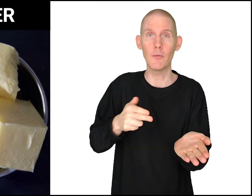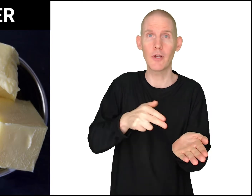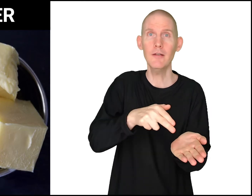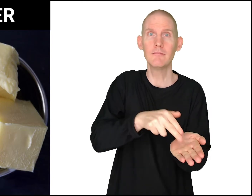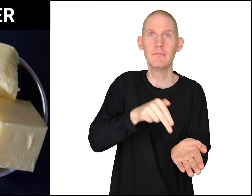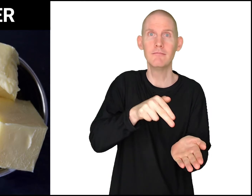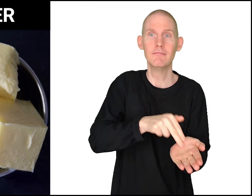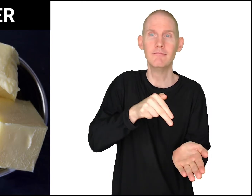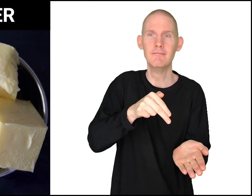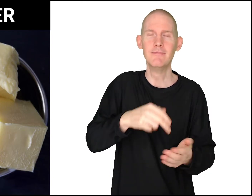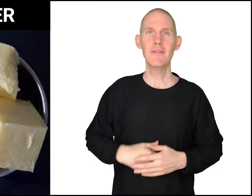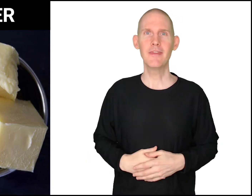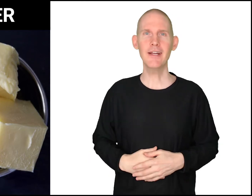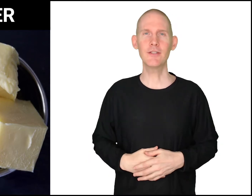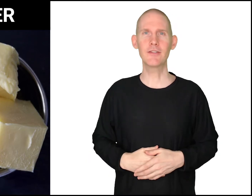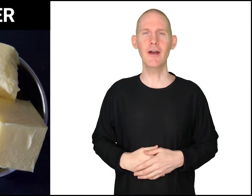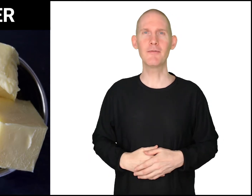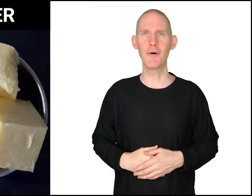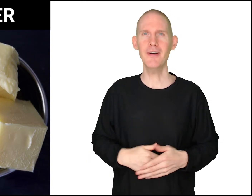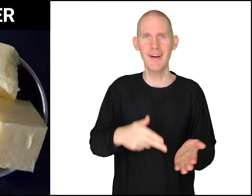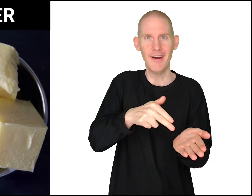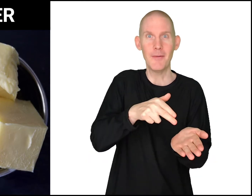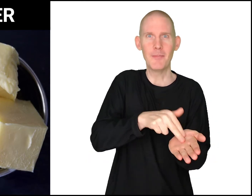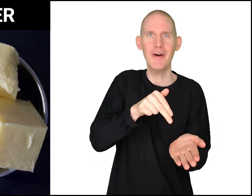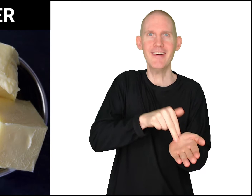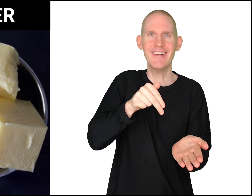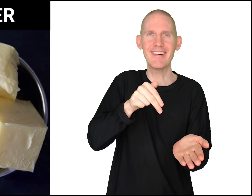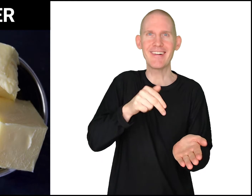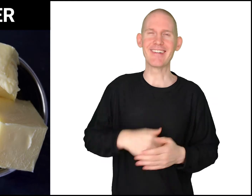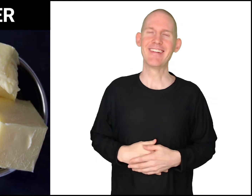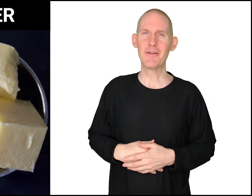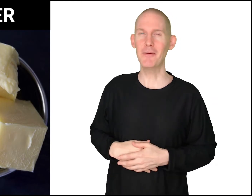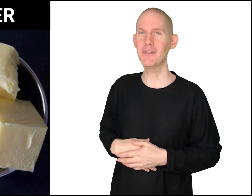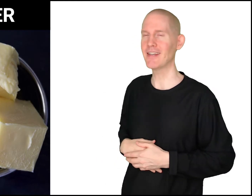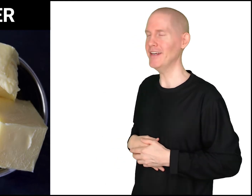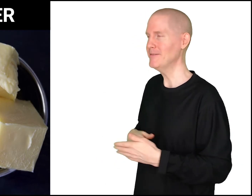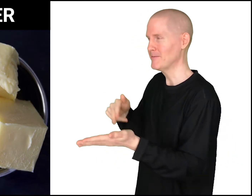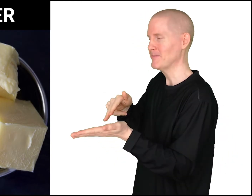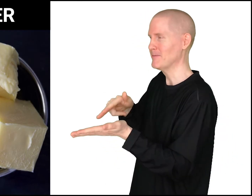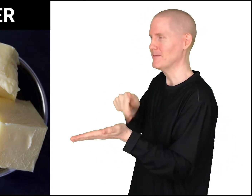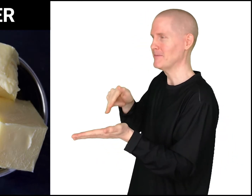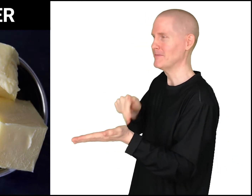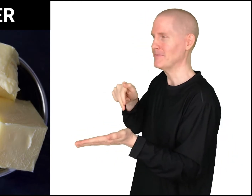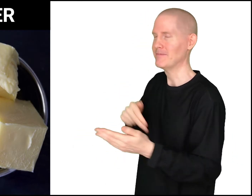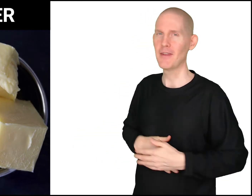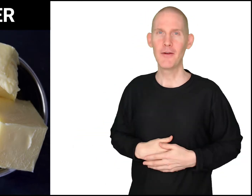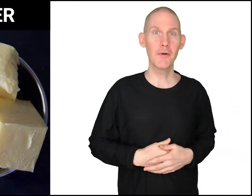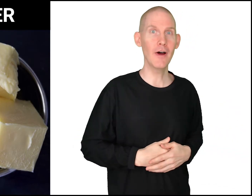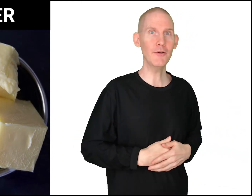okay? That's the sign for butter. From the side, from the other